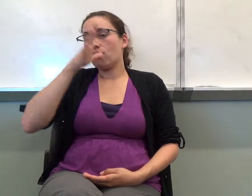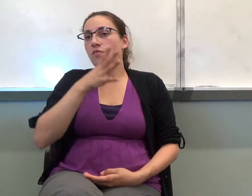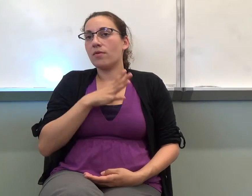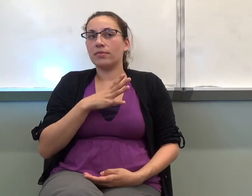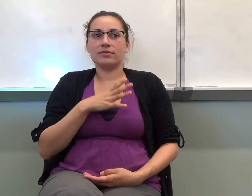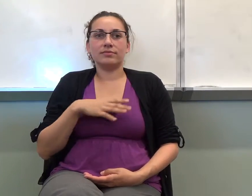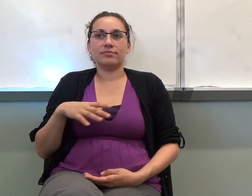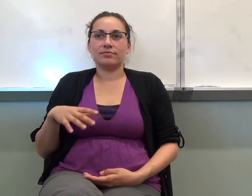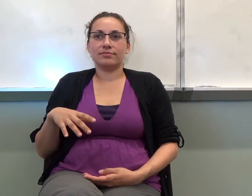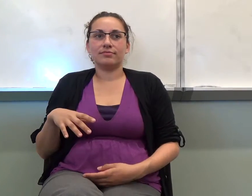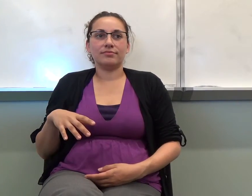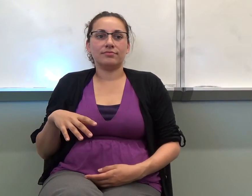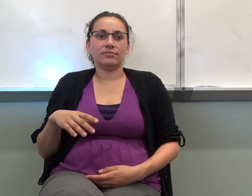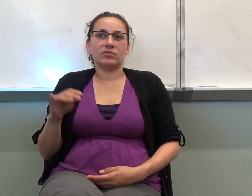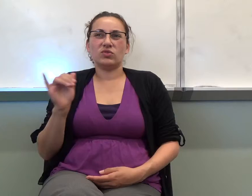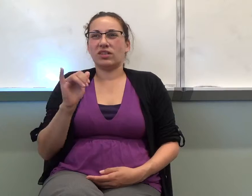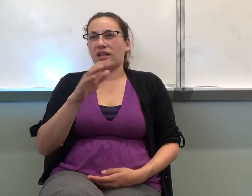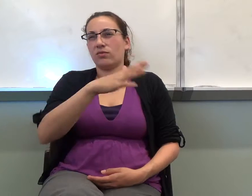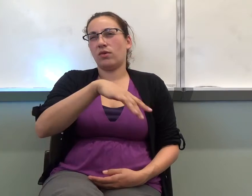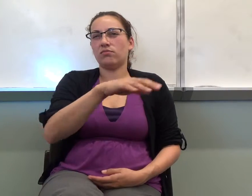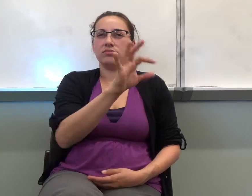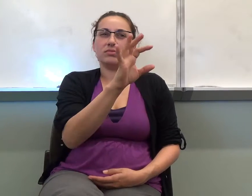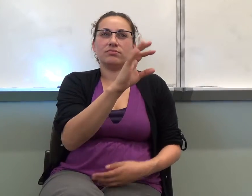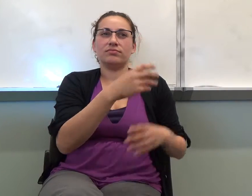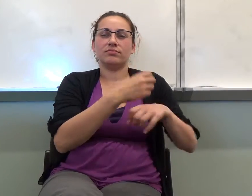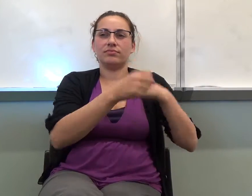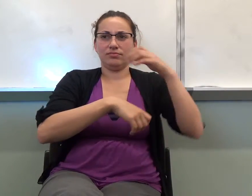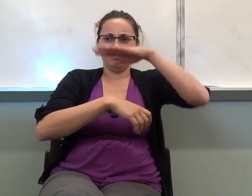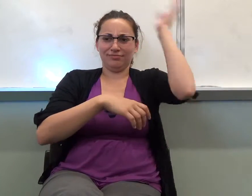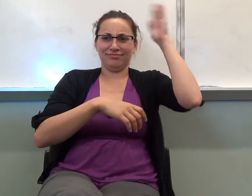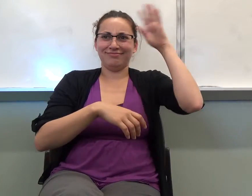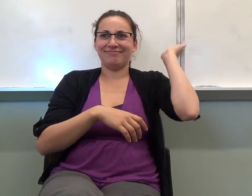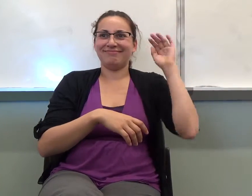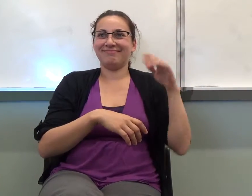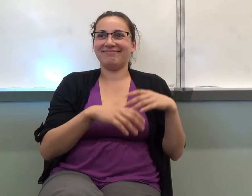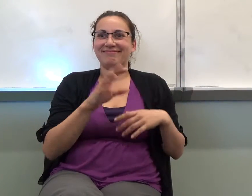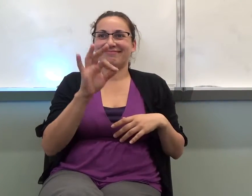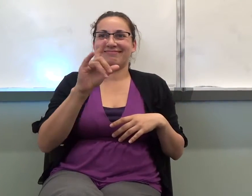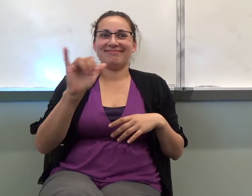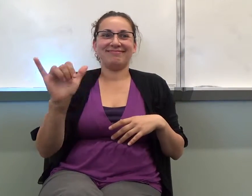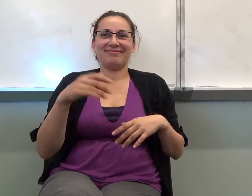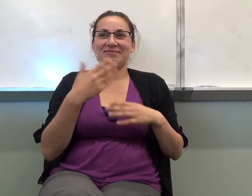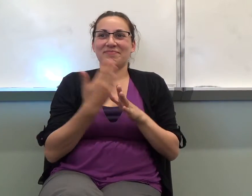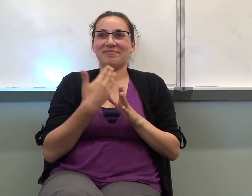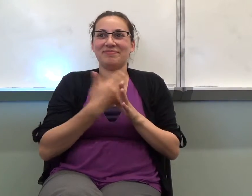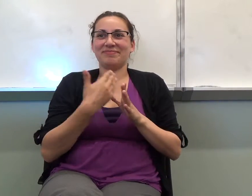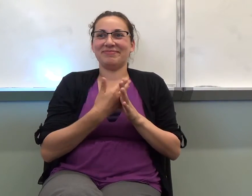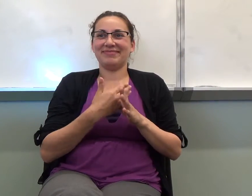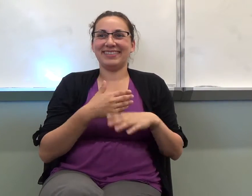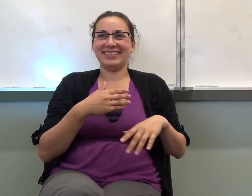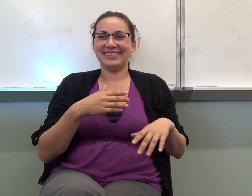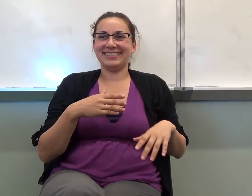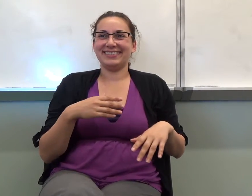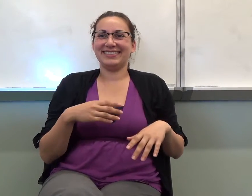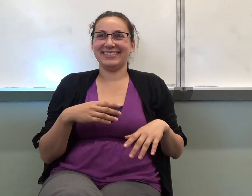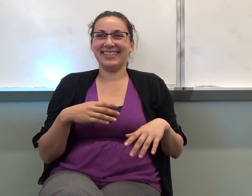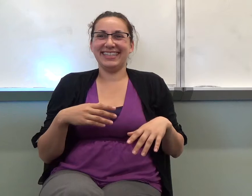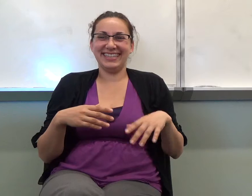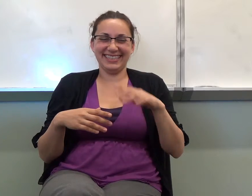bit above here. Let's say 1980 is right here. Be a little bit above where it is now, and this will be a little bit below where it